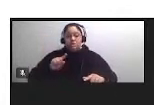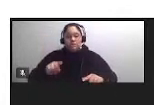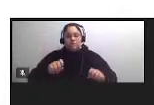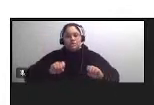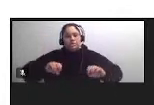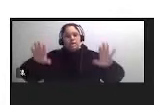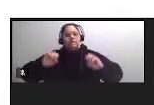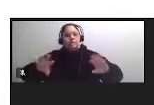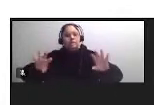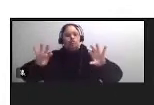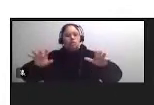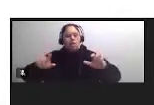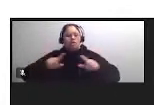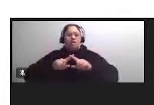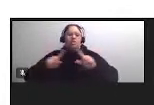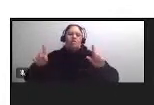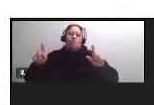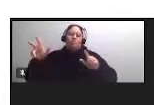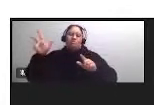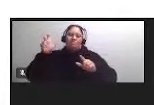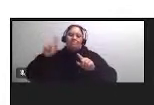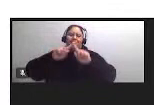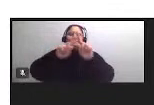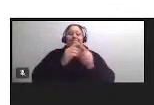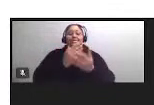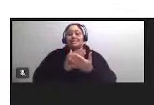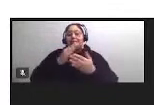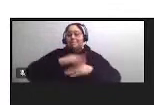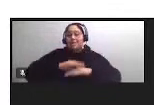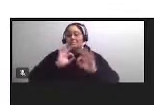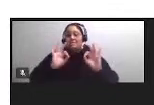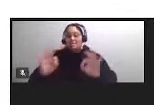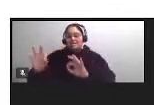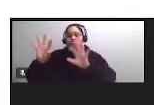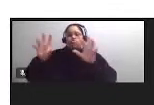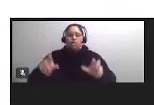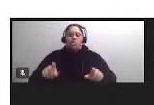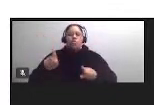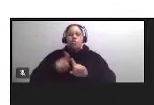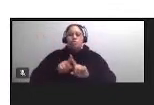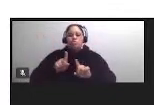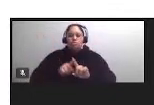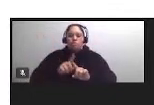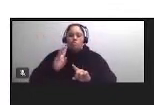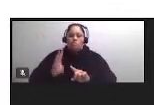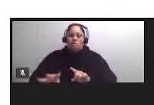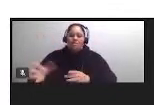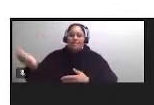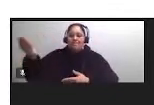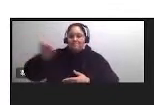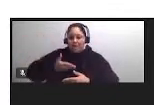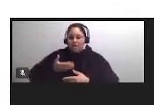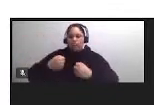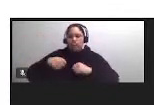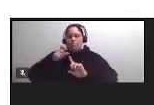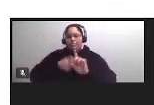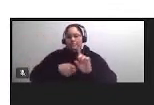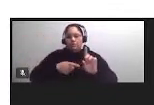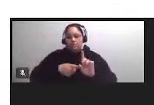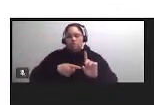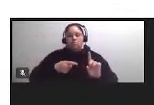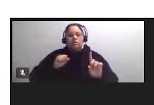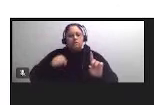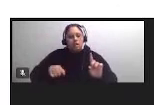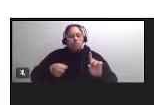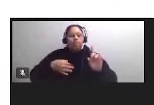to the radio stations. Sometimes these radio stations will also invite the chairperson